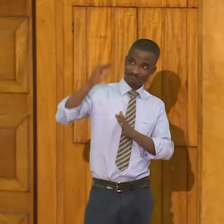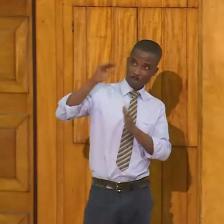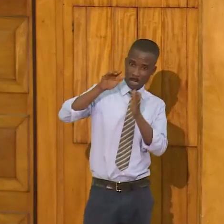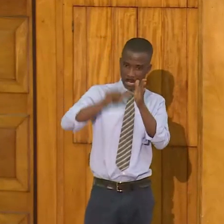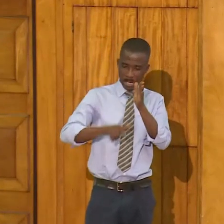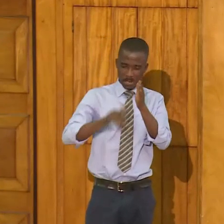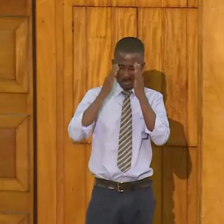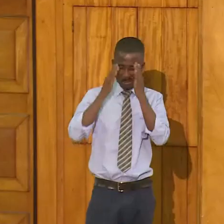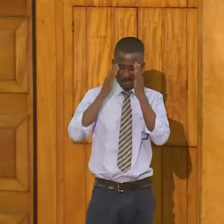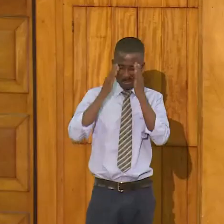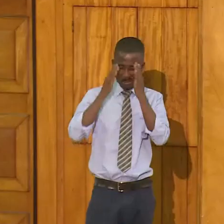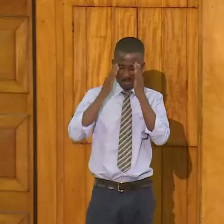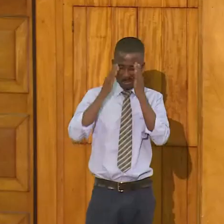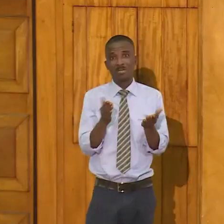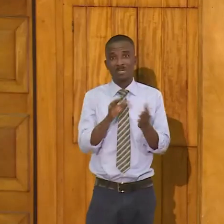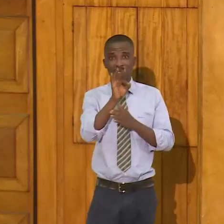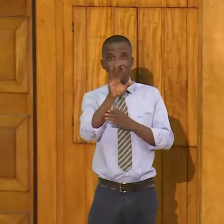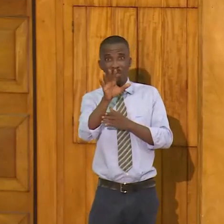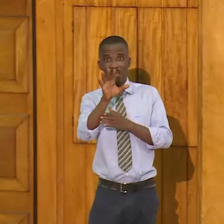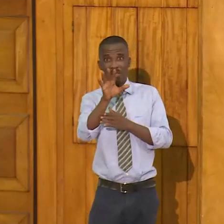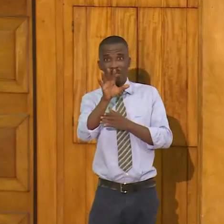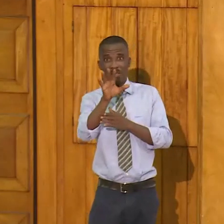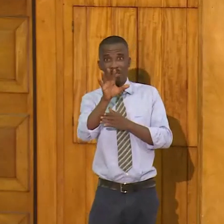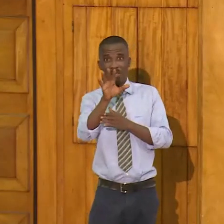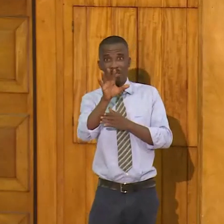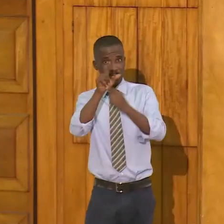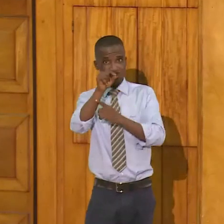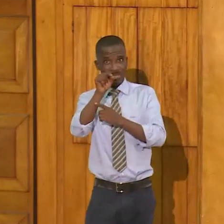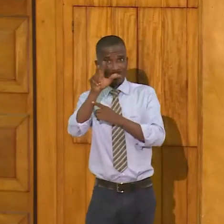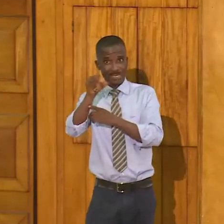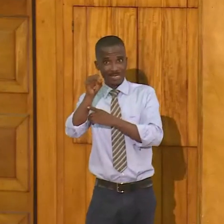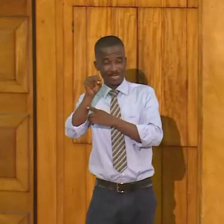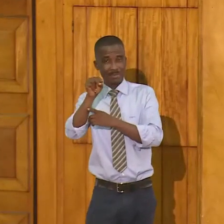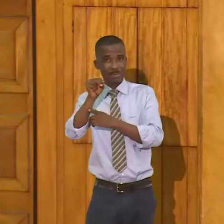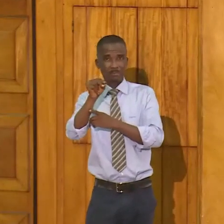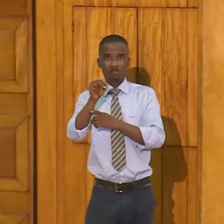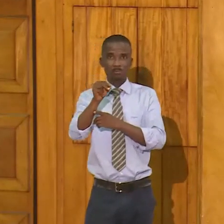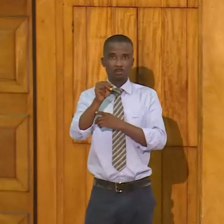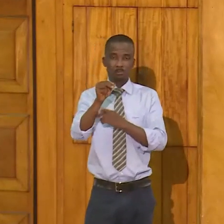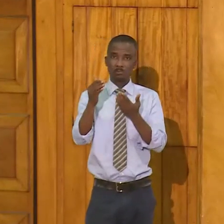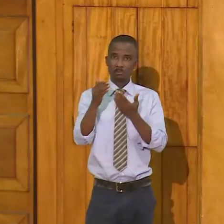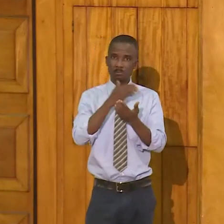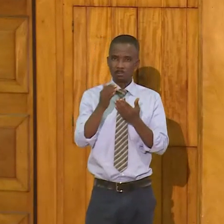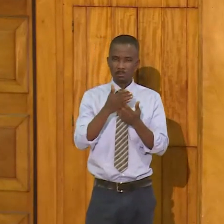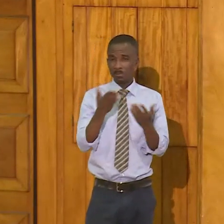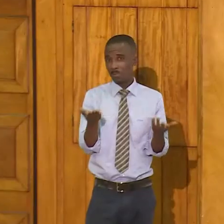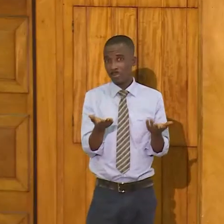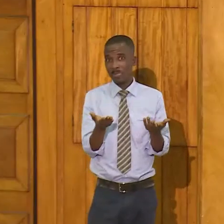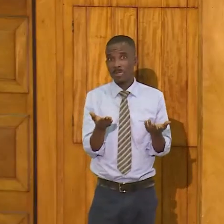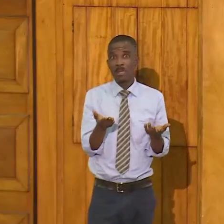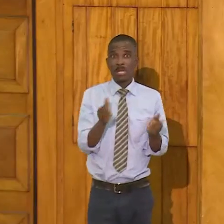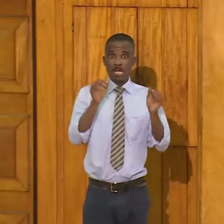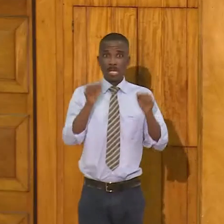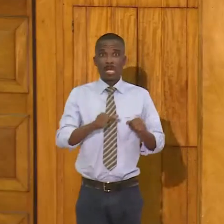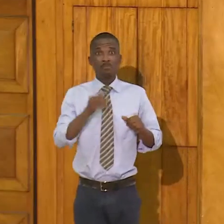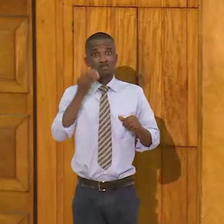UNAIDS 95 targets by the year 2030. However, for us to be able to